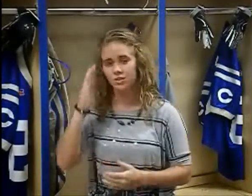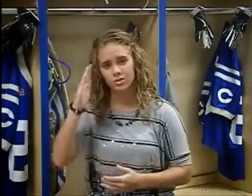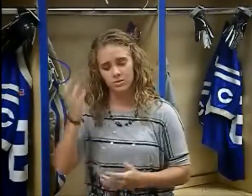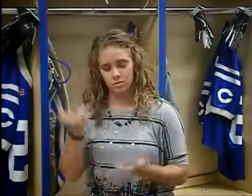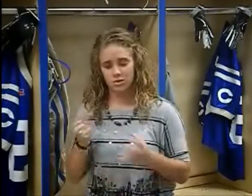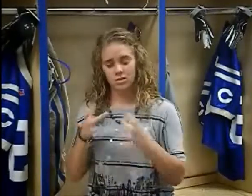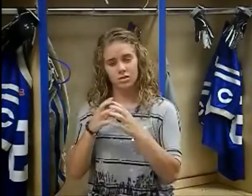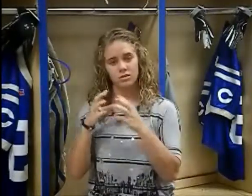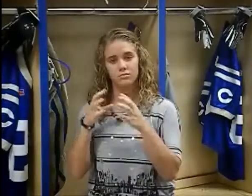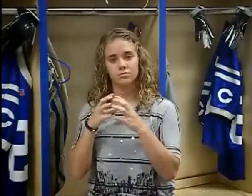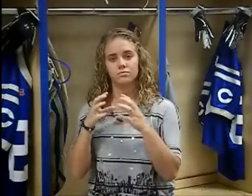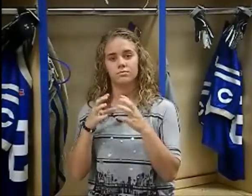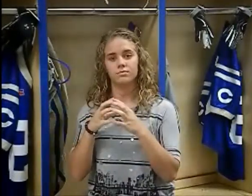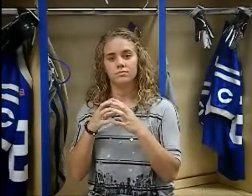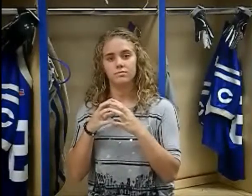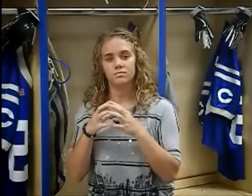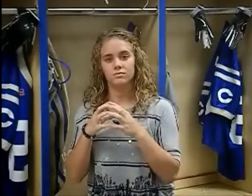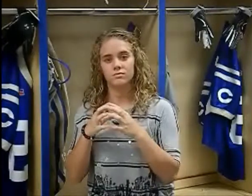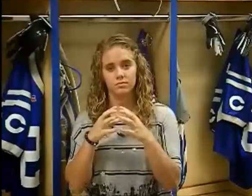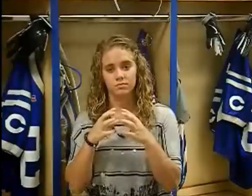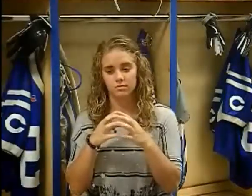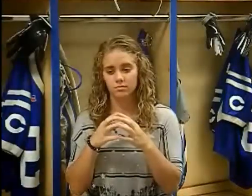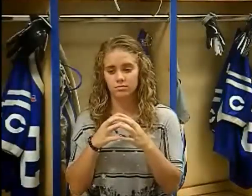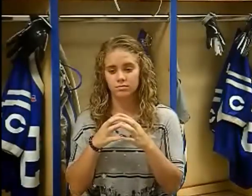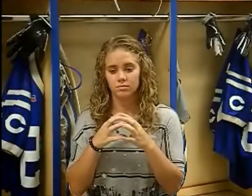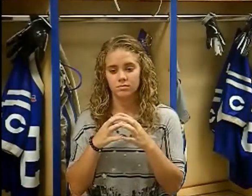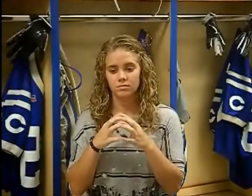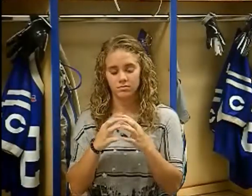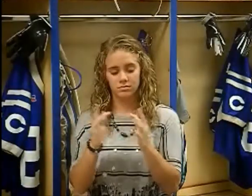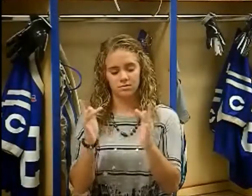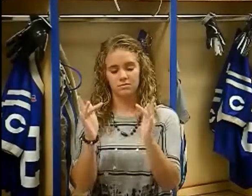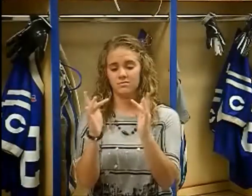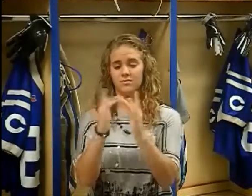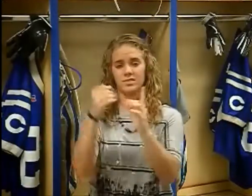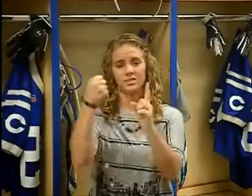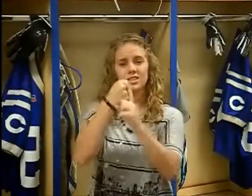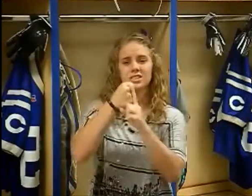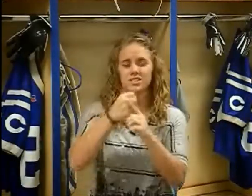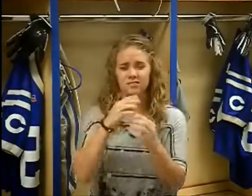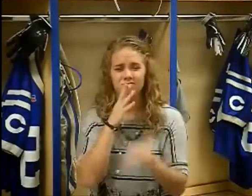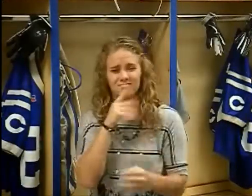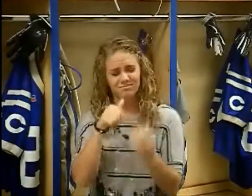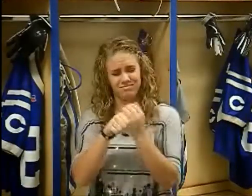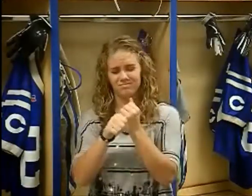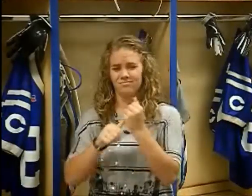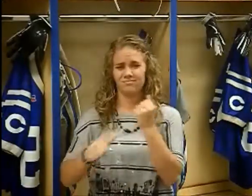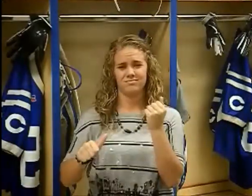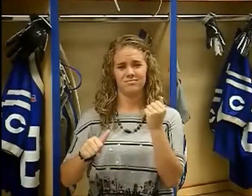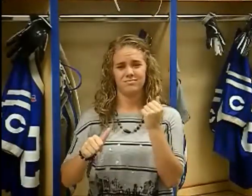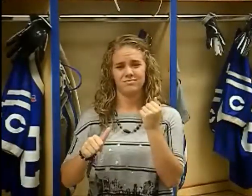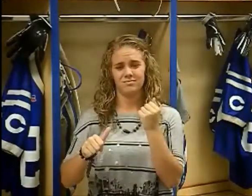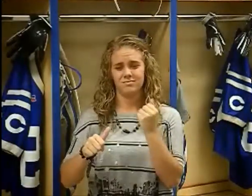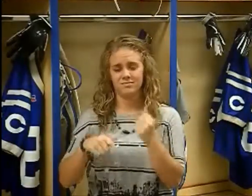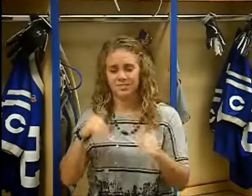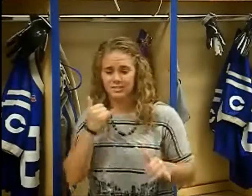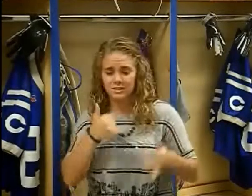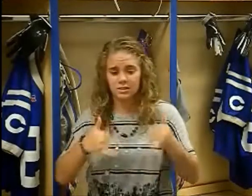right Yes sir, we want the ball And it's Knocking heads and talking trash It's